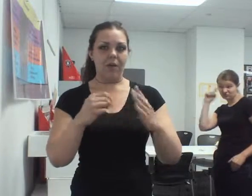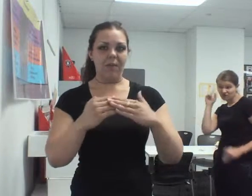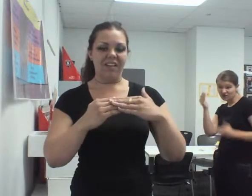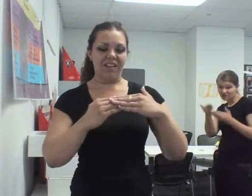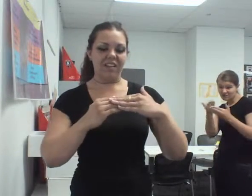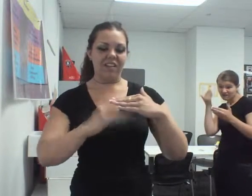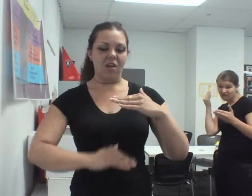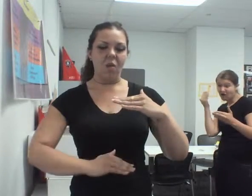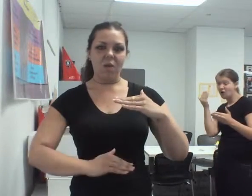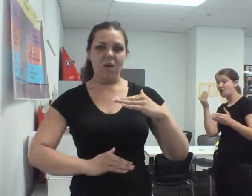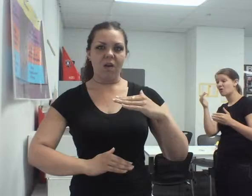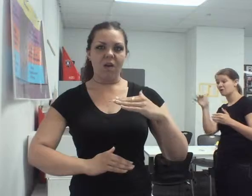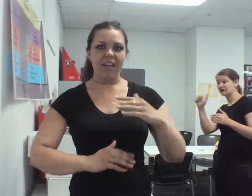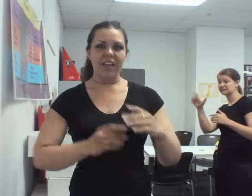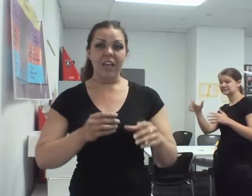described ASL that way before.